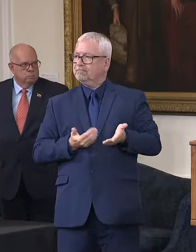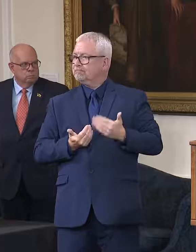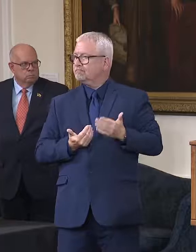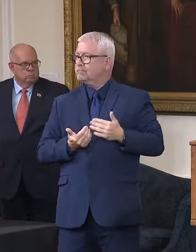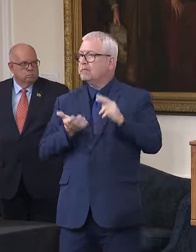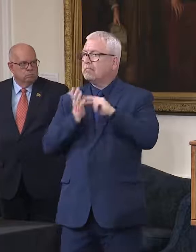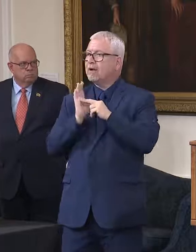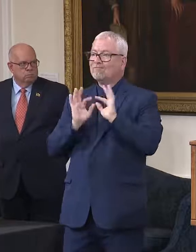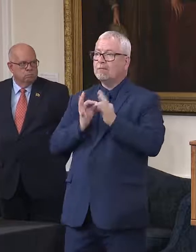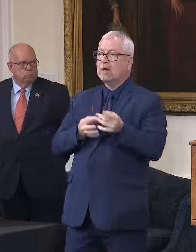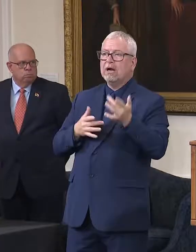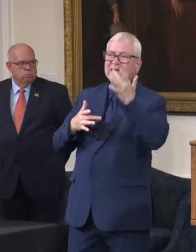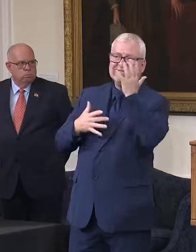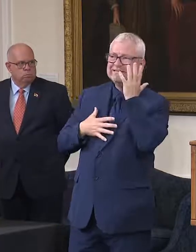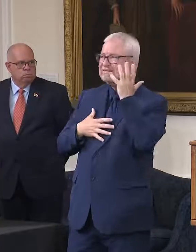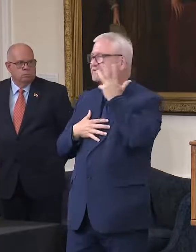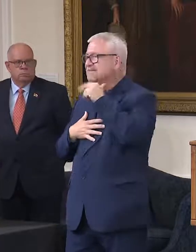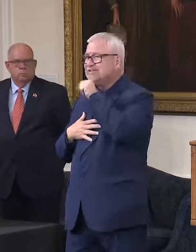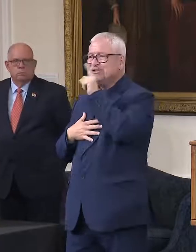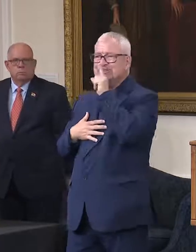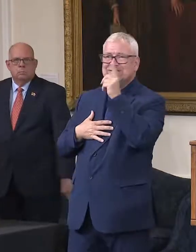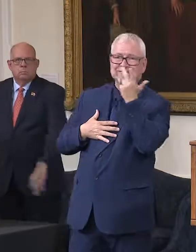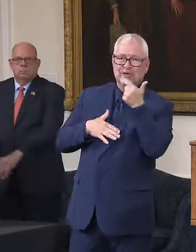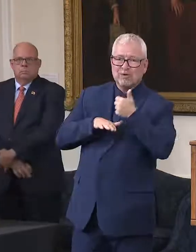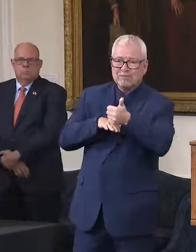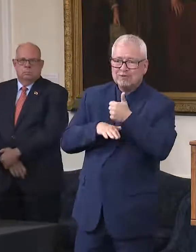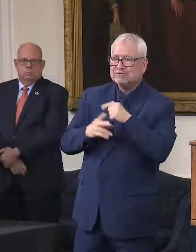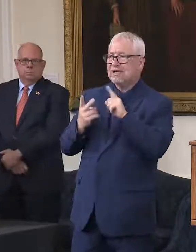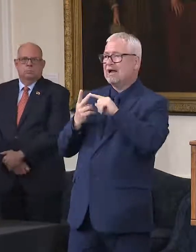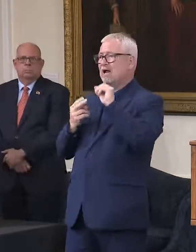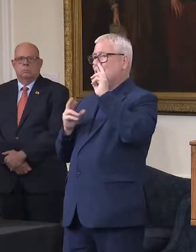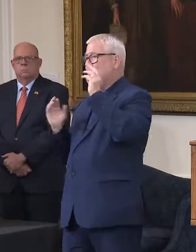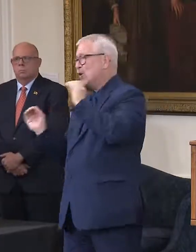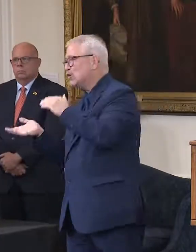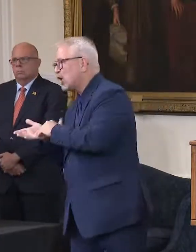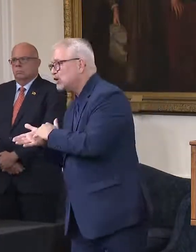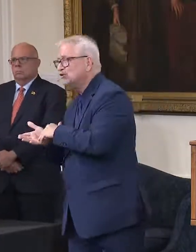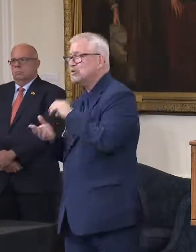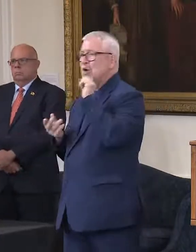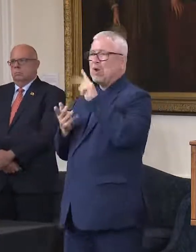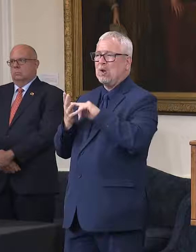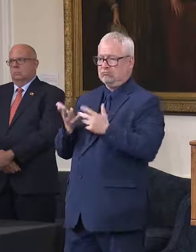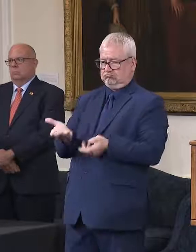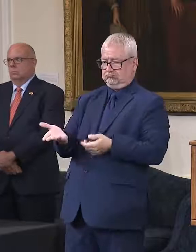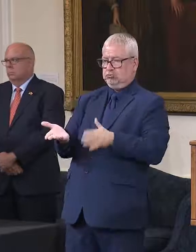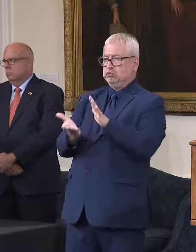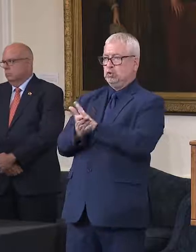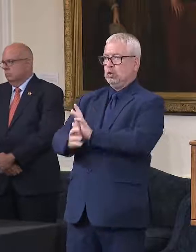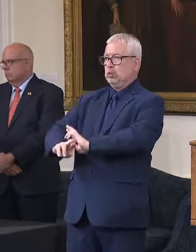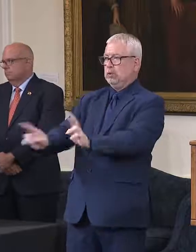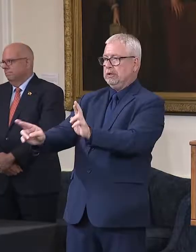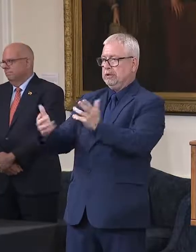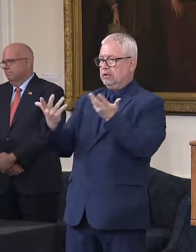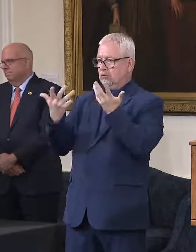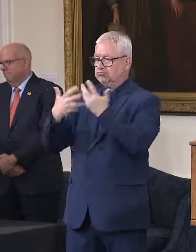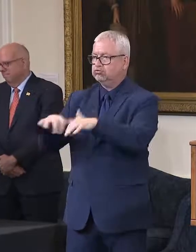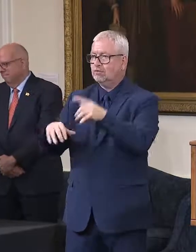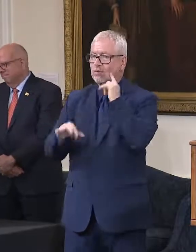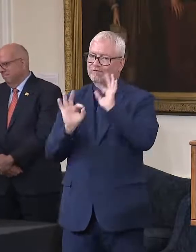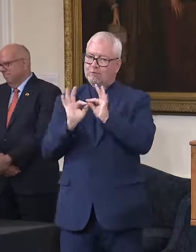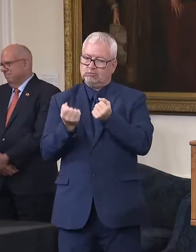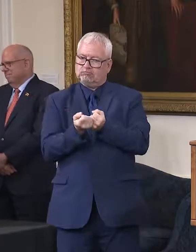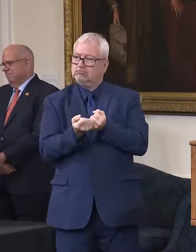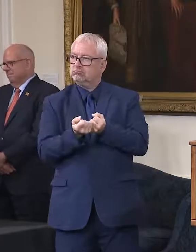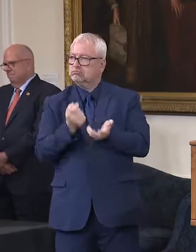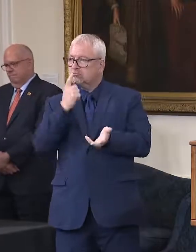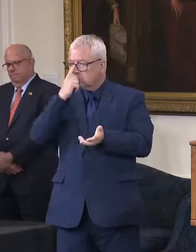have to get them transported there if that's possible. So we're working very closely with them. In addition, I would say that we're